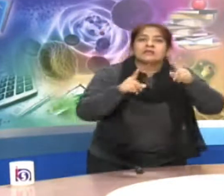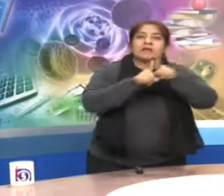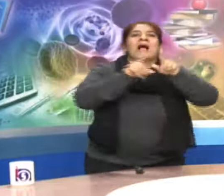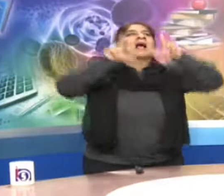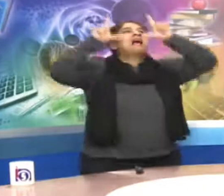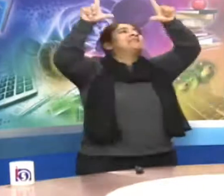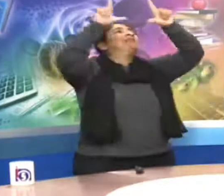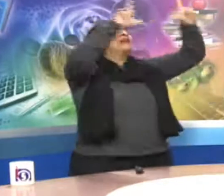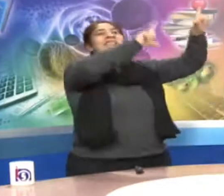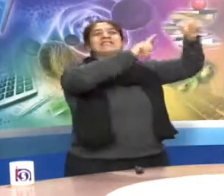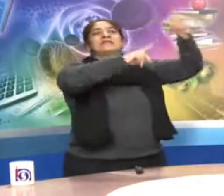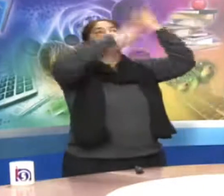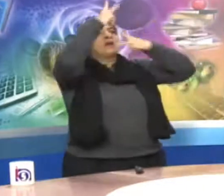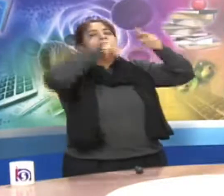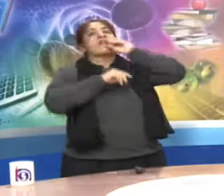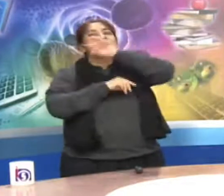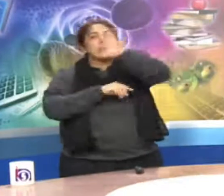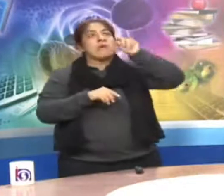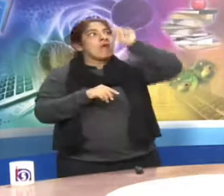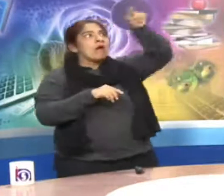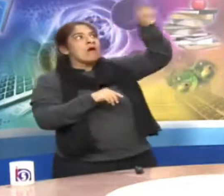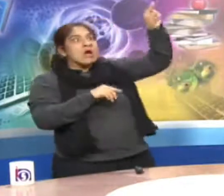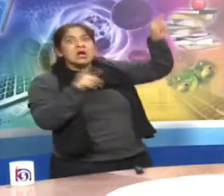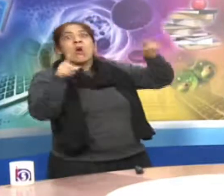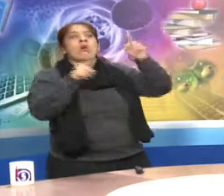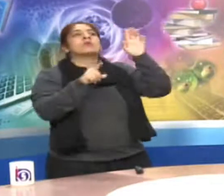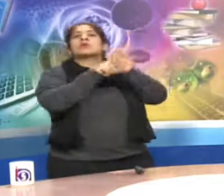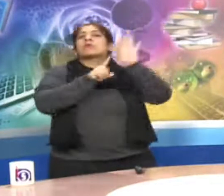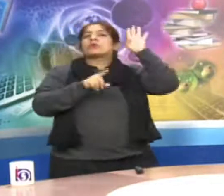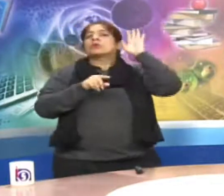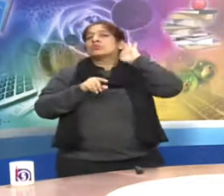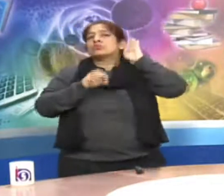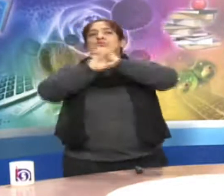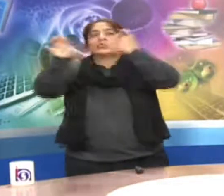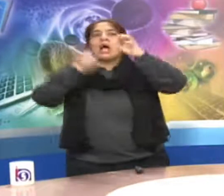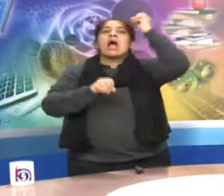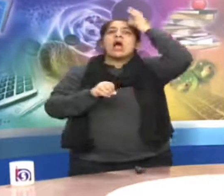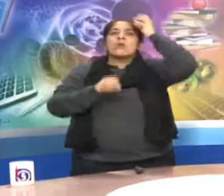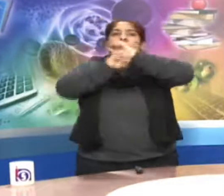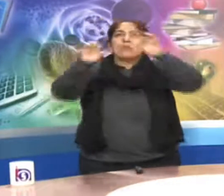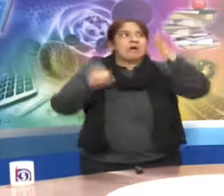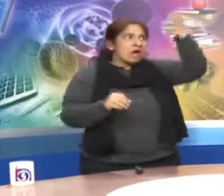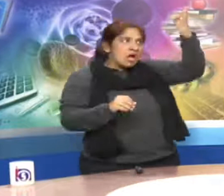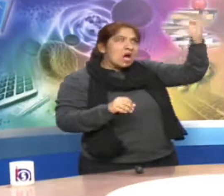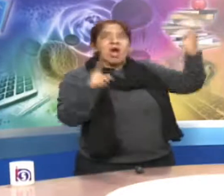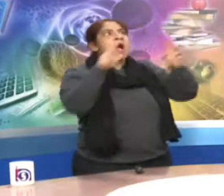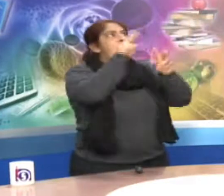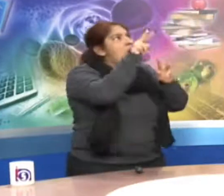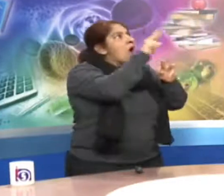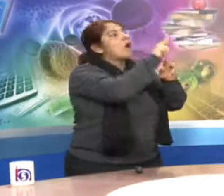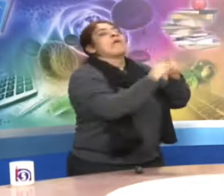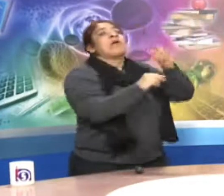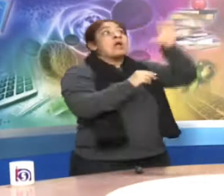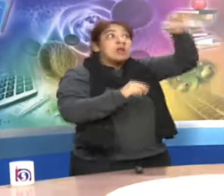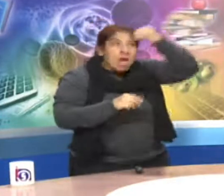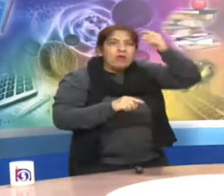So, the clear indications and instructions to organize it well